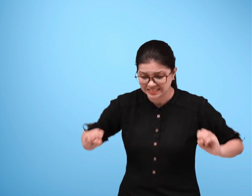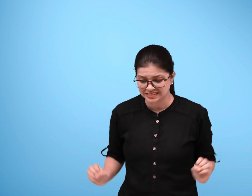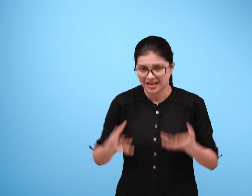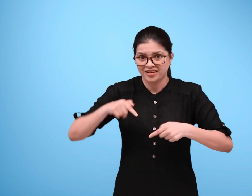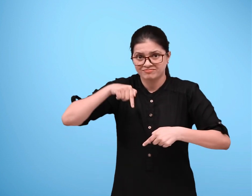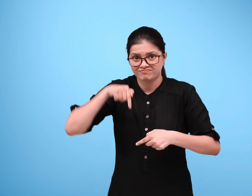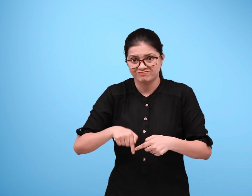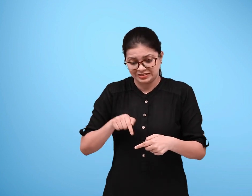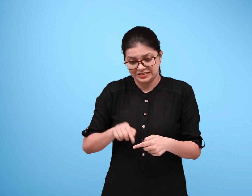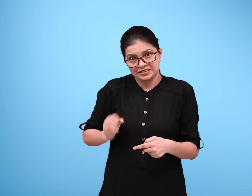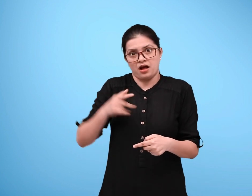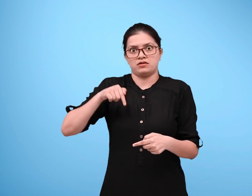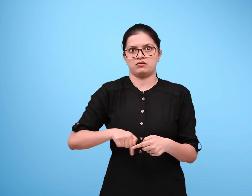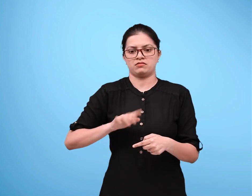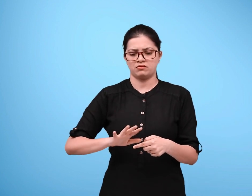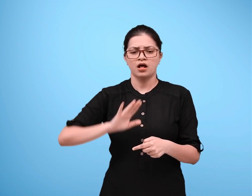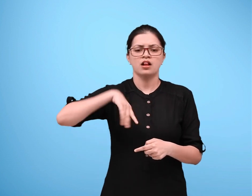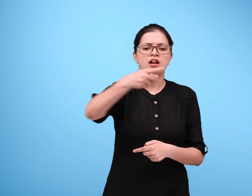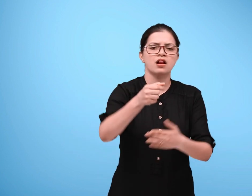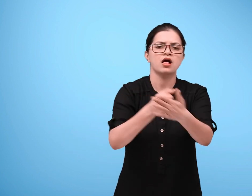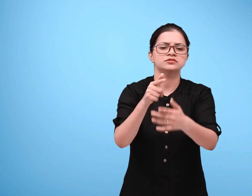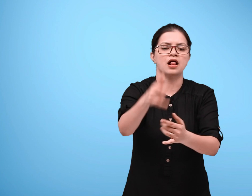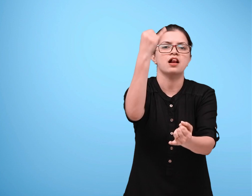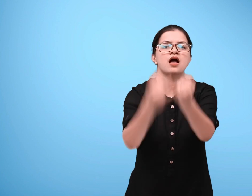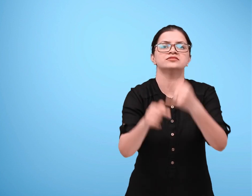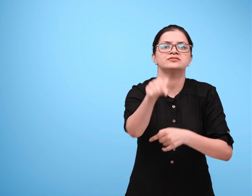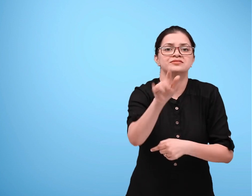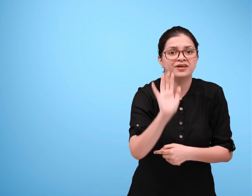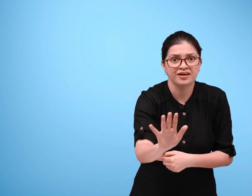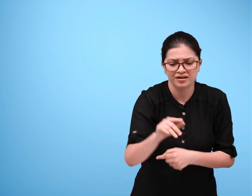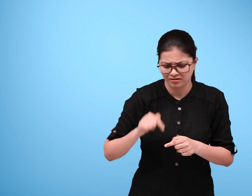In your map, mark the points where the ball started and where it stopped.